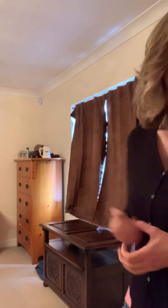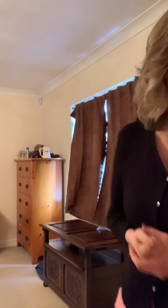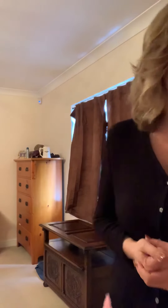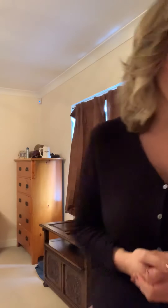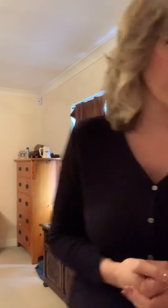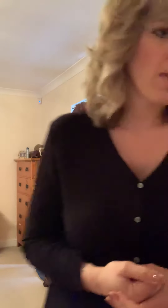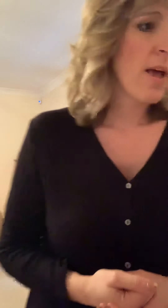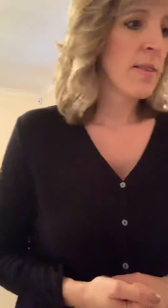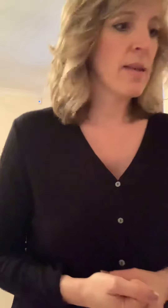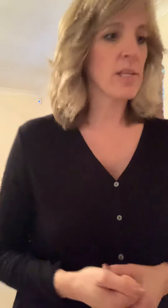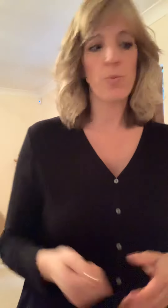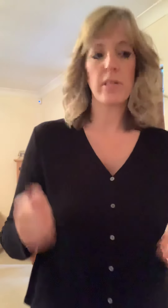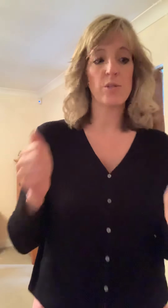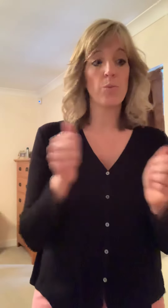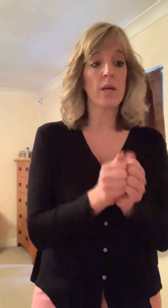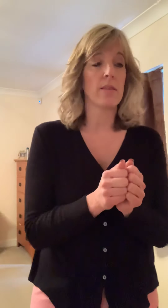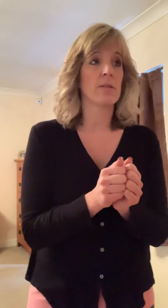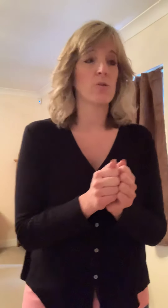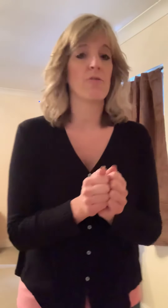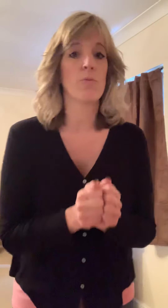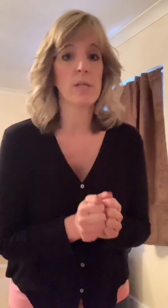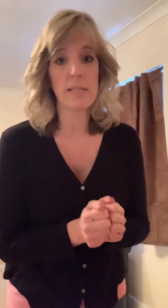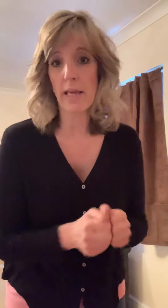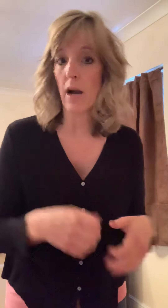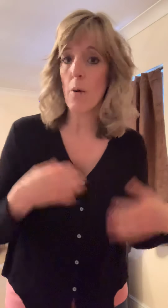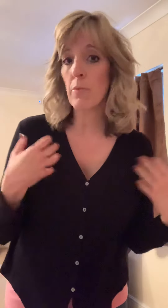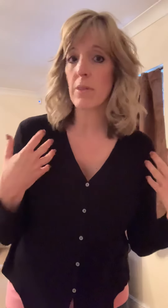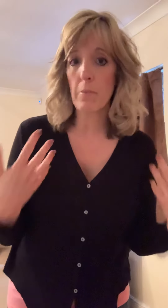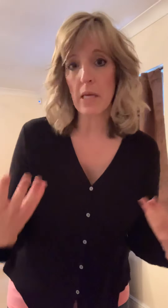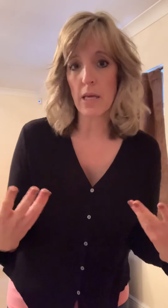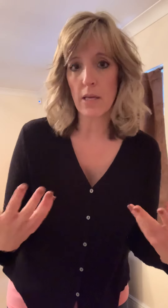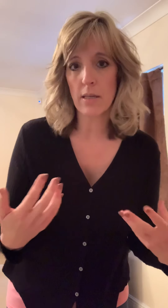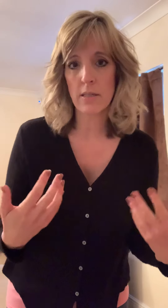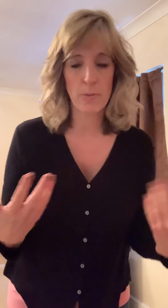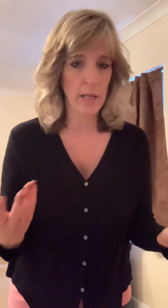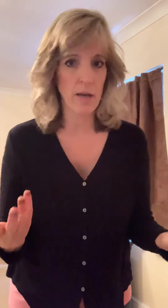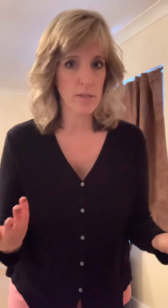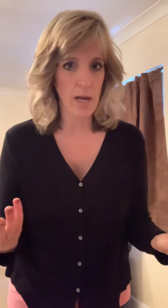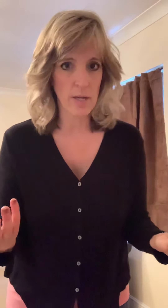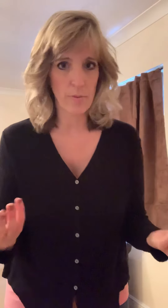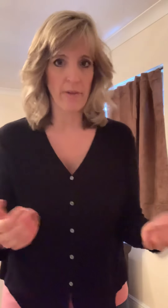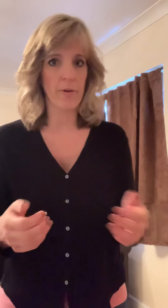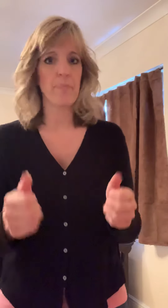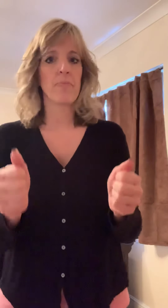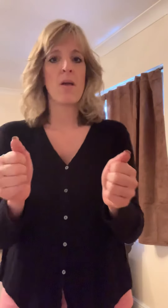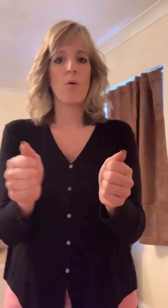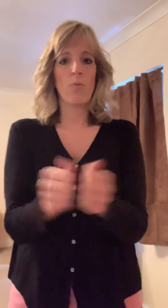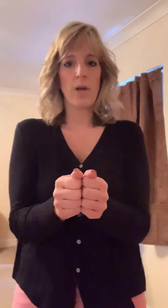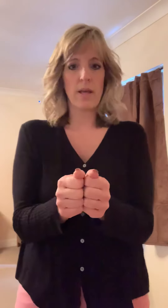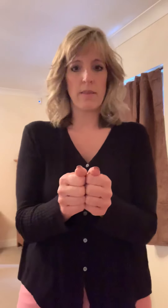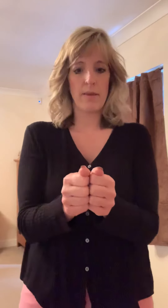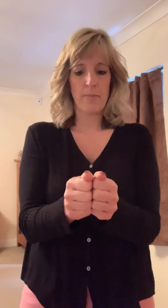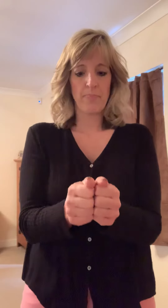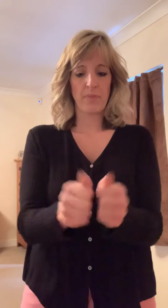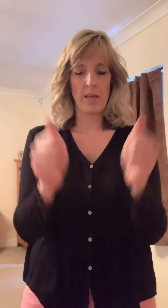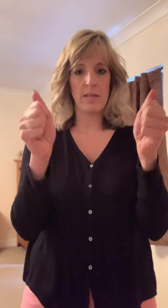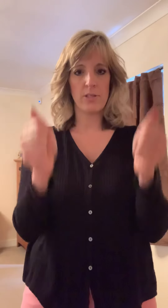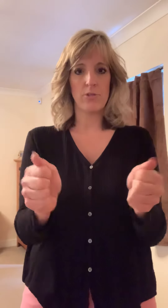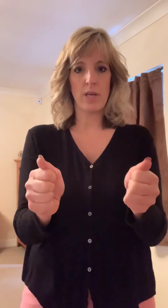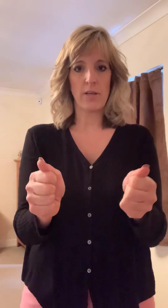Okay, the next one is with. So if you want to say, come with me to play outside or whatever. With is you take your